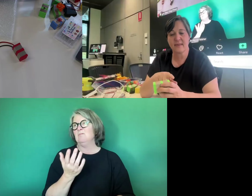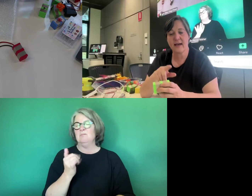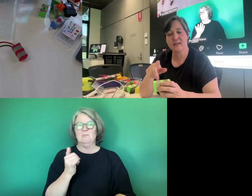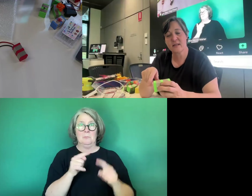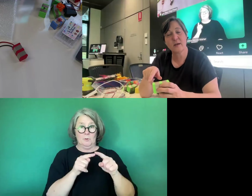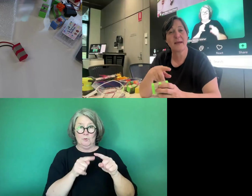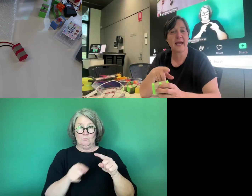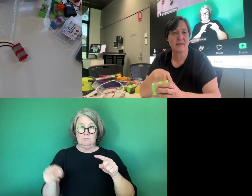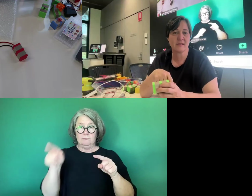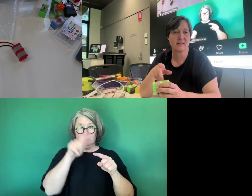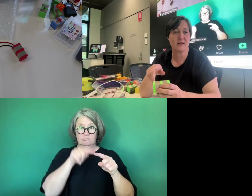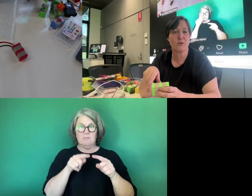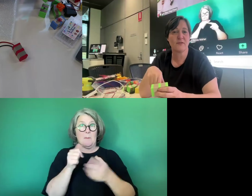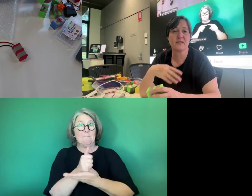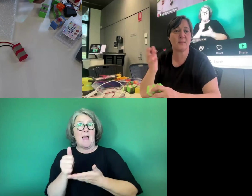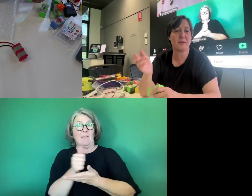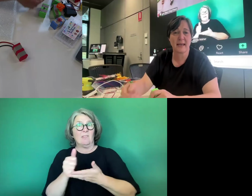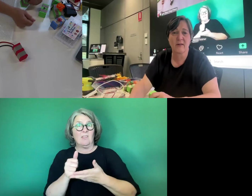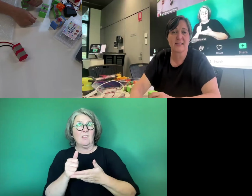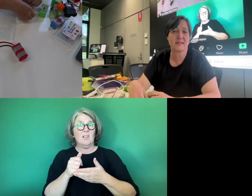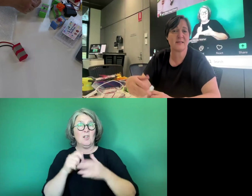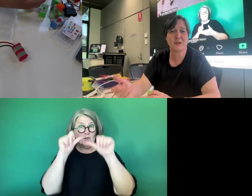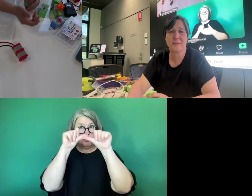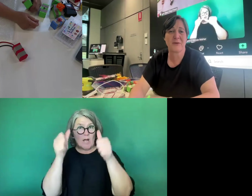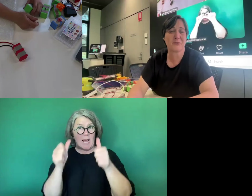and things like that. You can make houses and roofs. You can